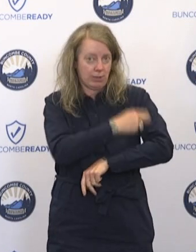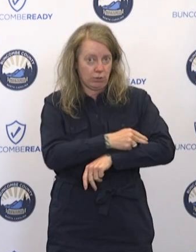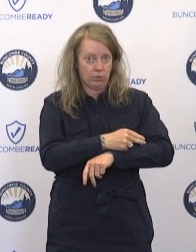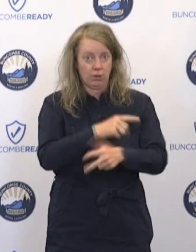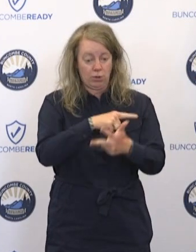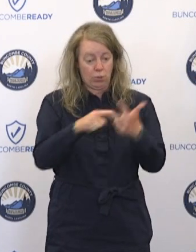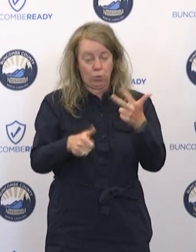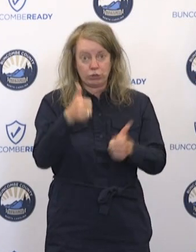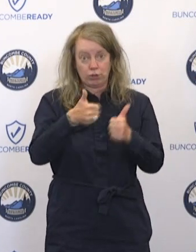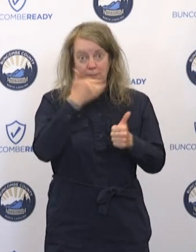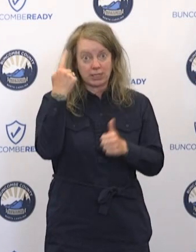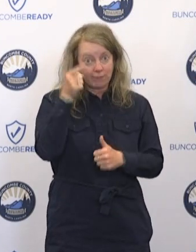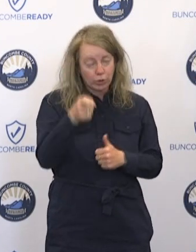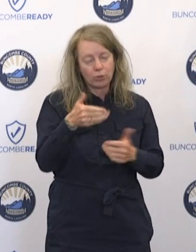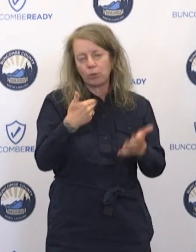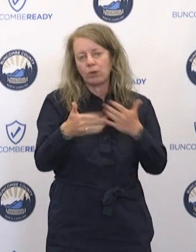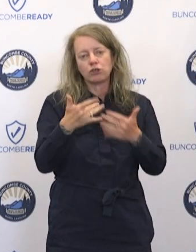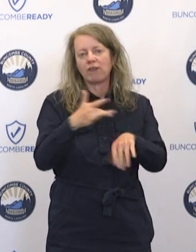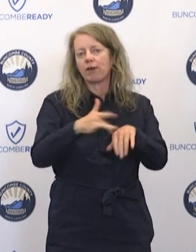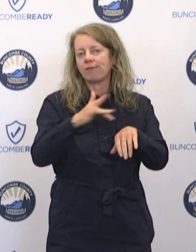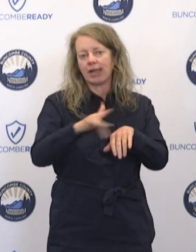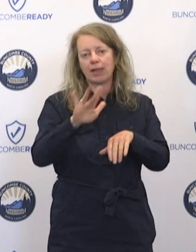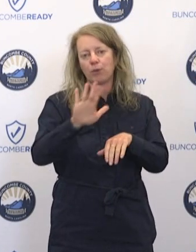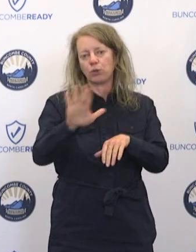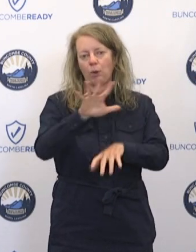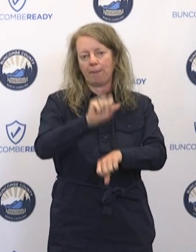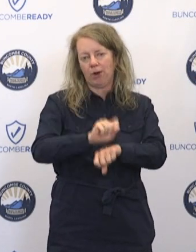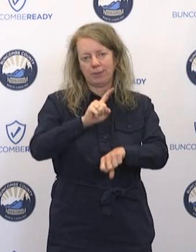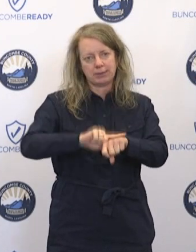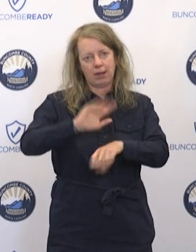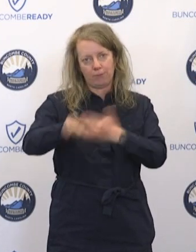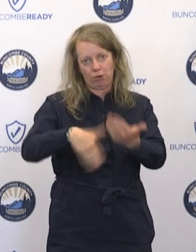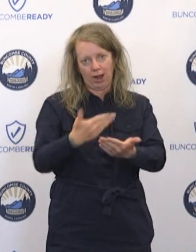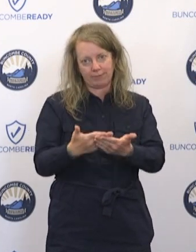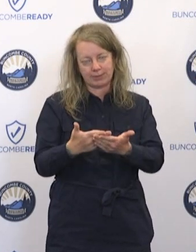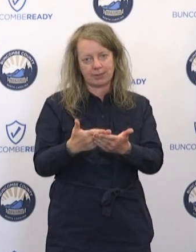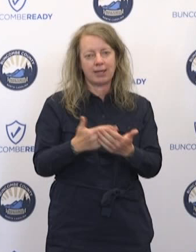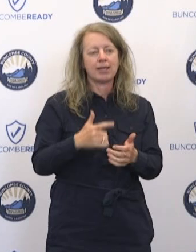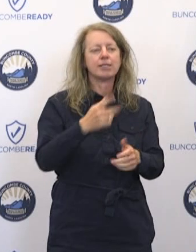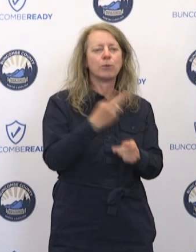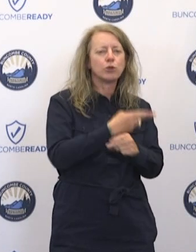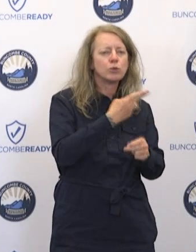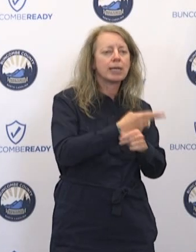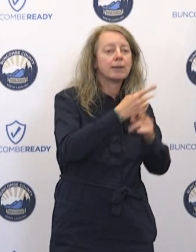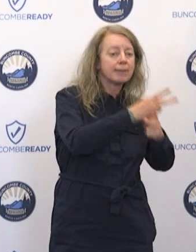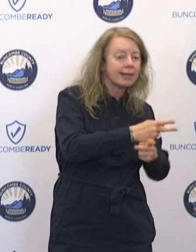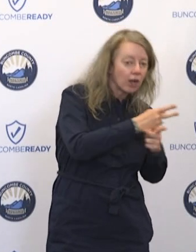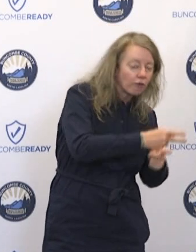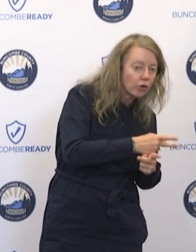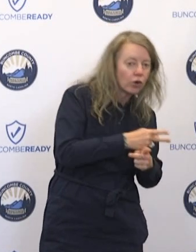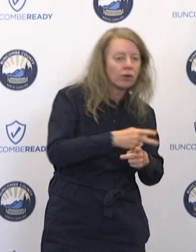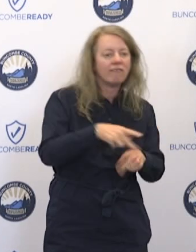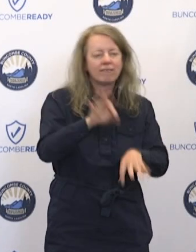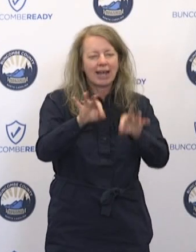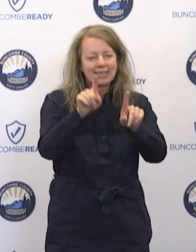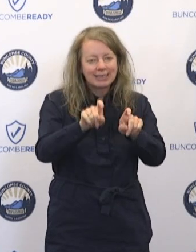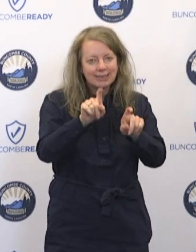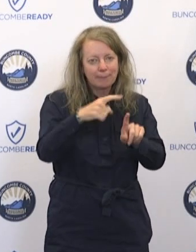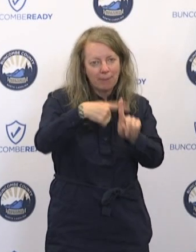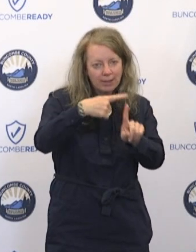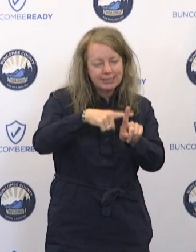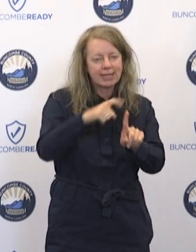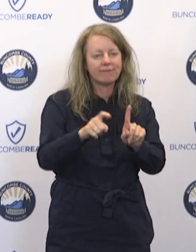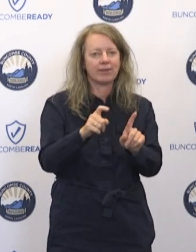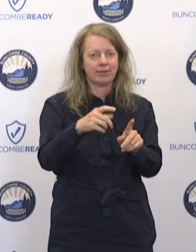at your appointment. This trifecta of using precautions, testing and tracing, and vaccine distribution is the